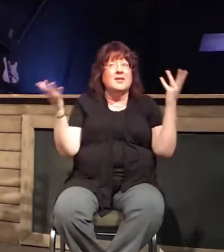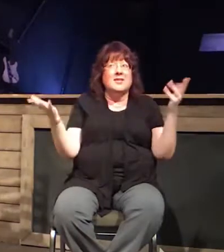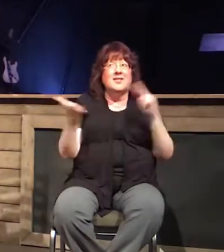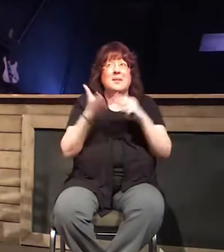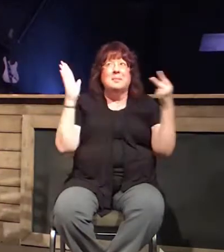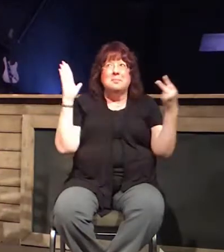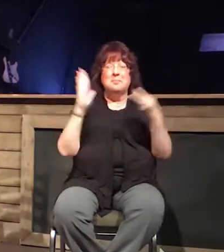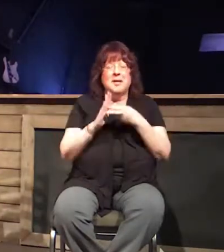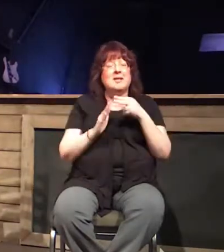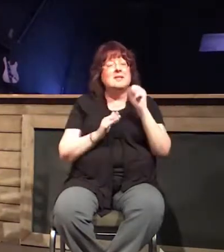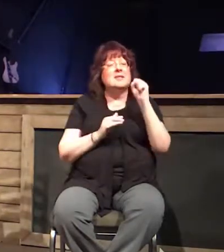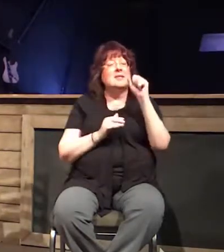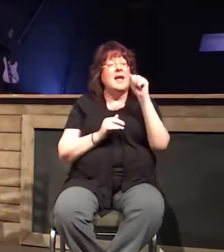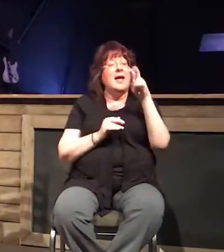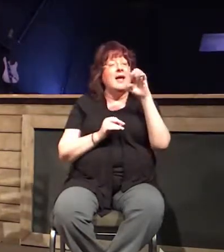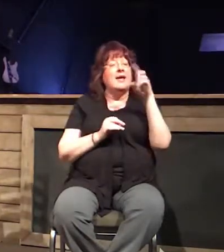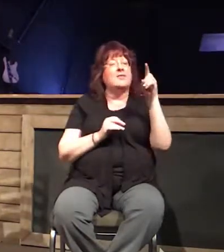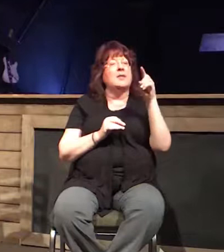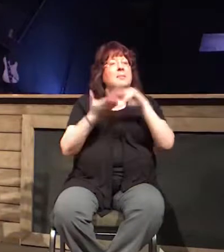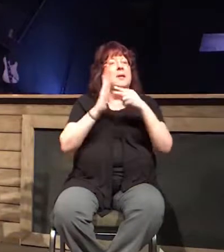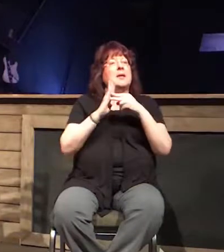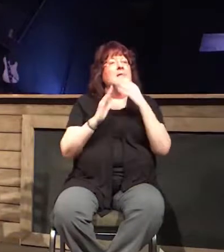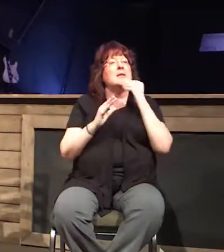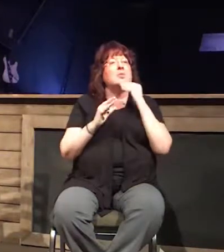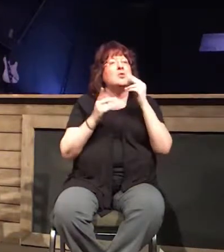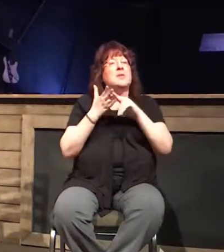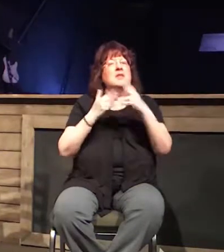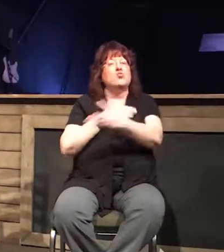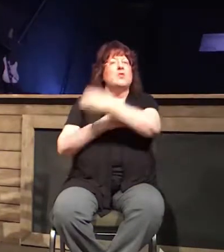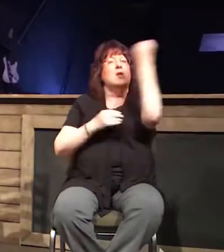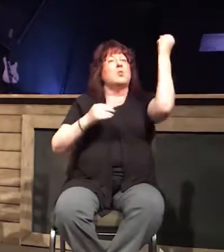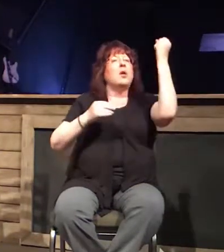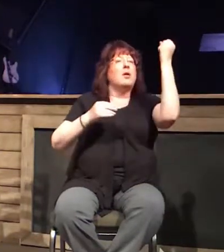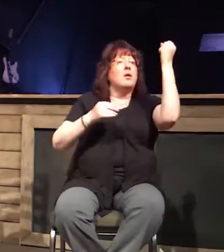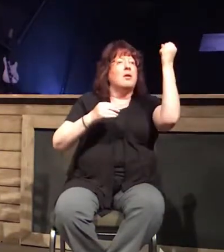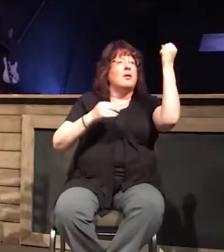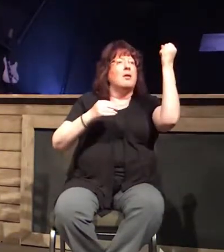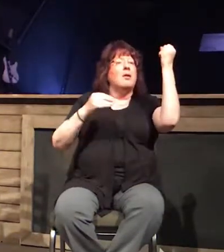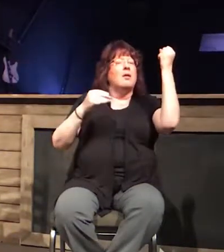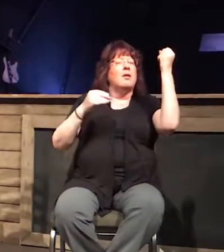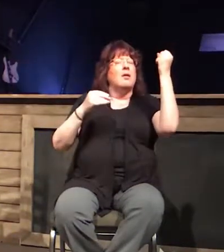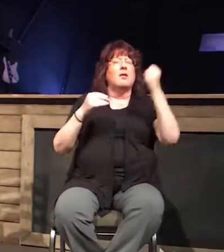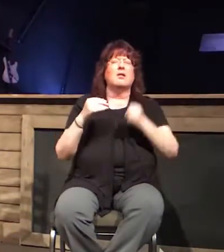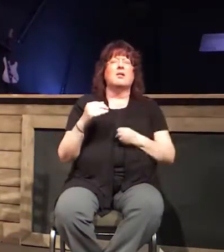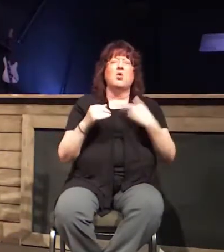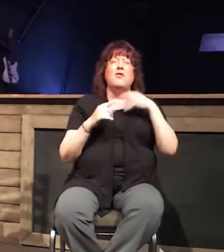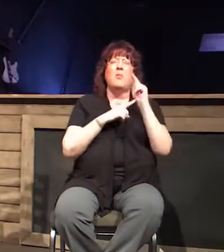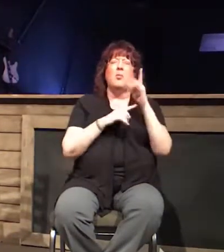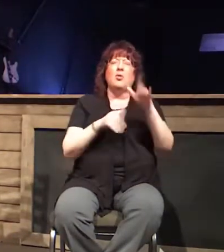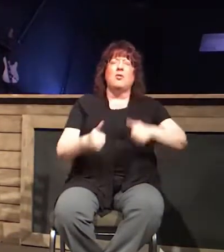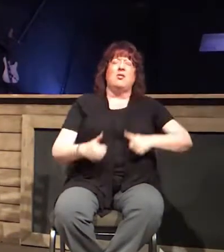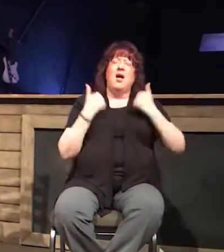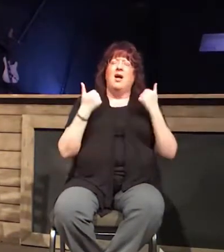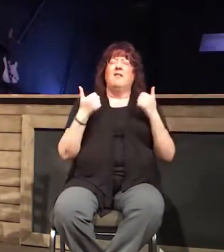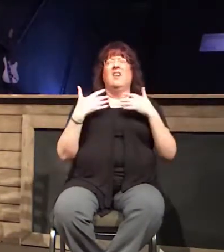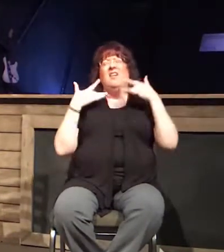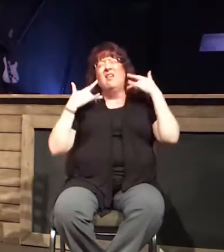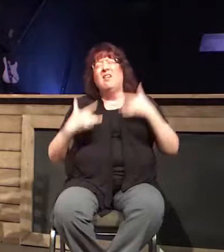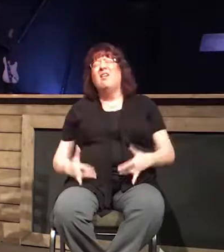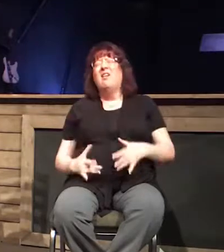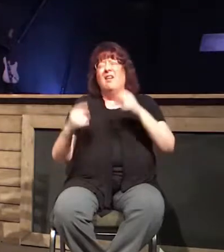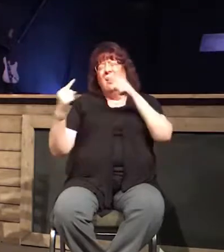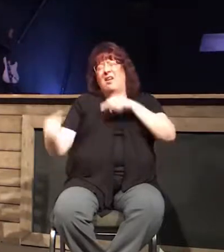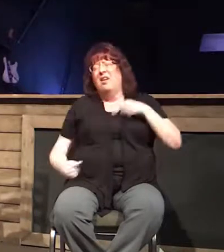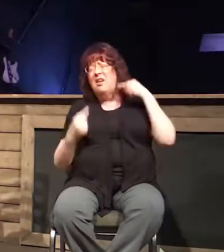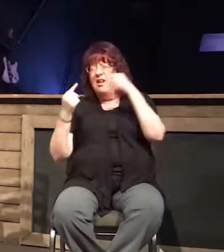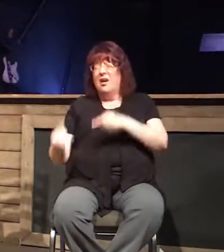this. It's so good. "He saved me." The word in the Hebrew means to snatch away. Have you ever had a moment in your life where you were going through a difficult